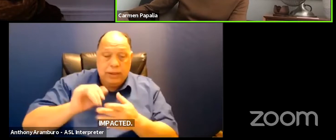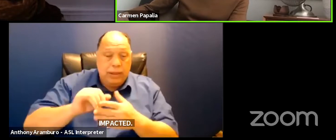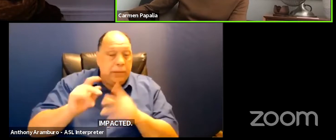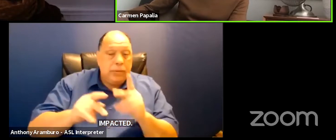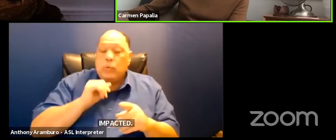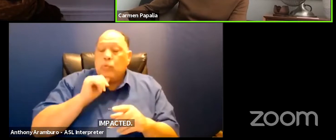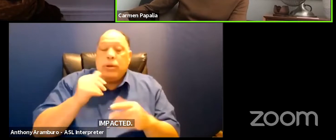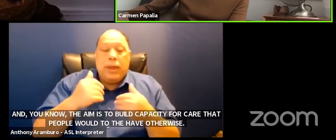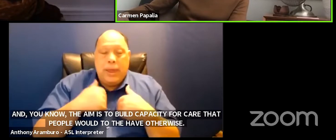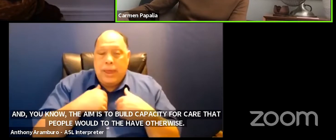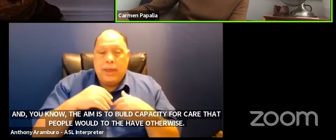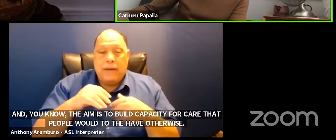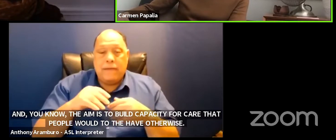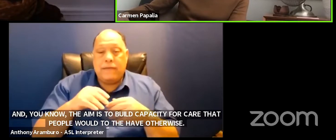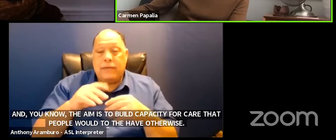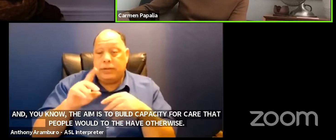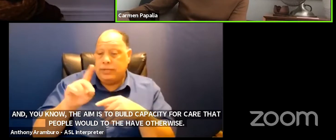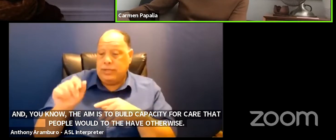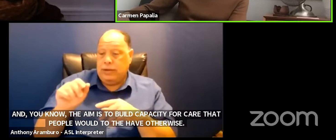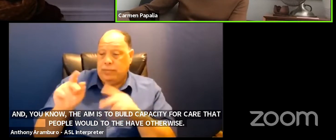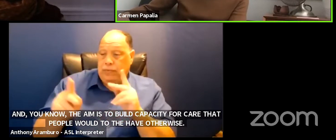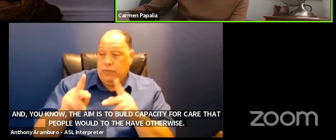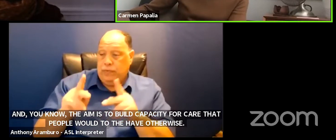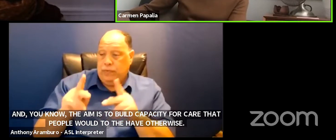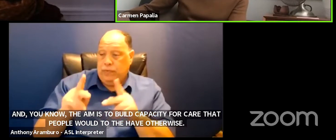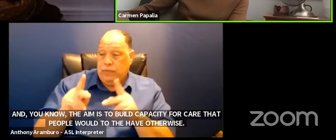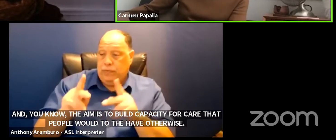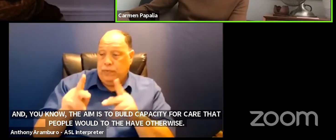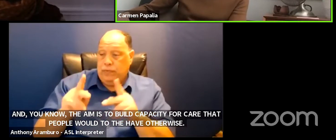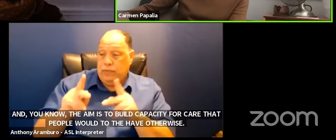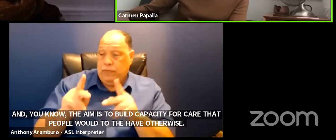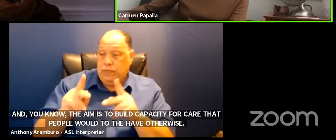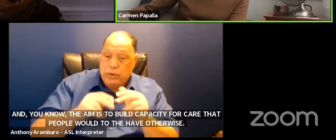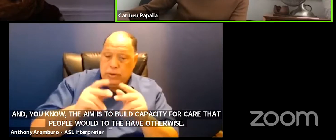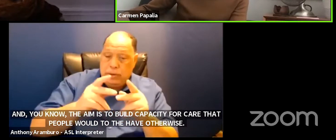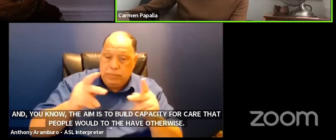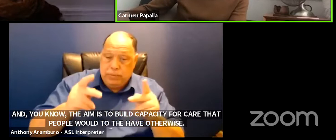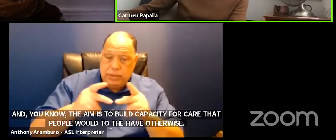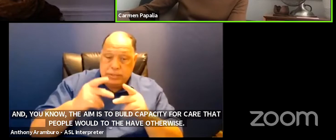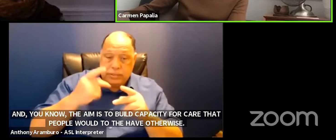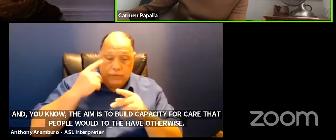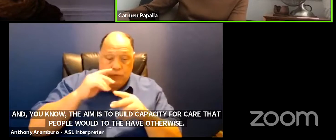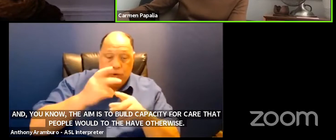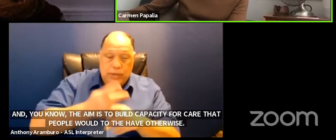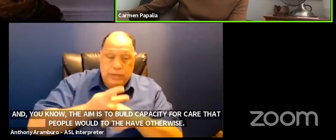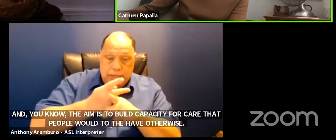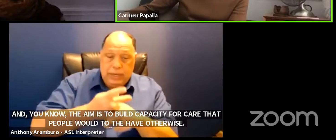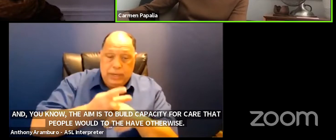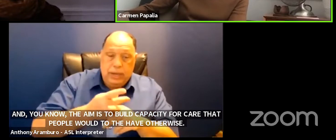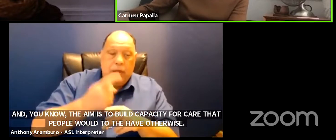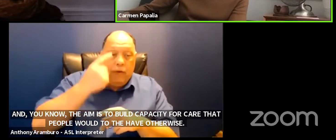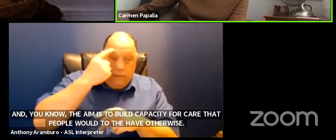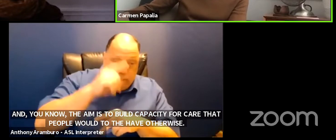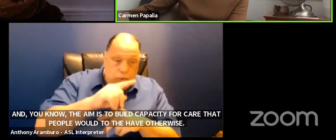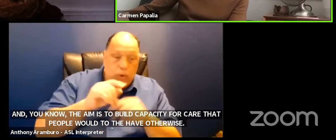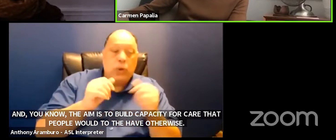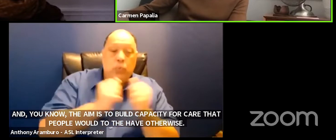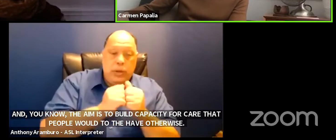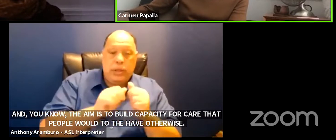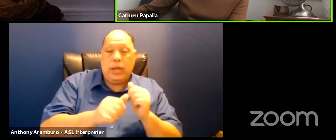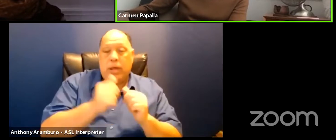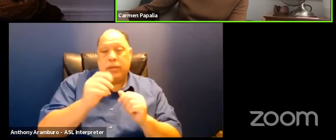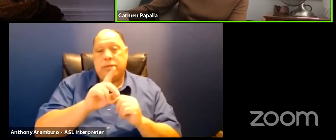know, disabled folks building capacity for care, you know, for and with other disabled folks, and you